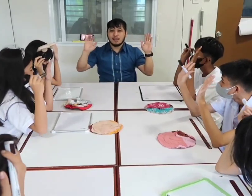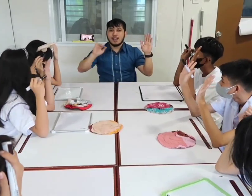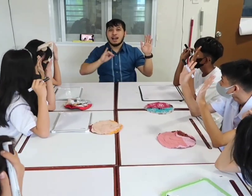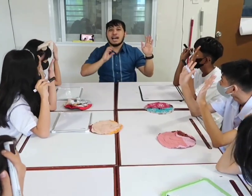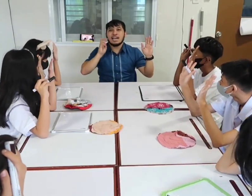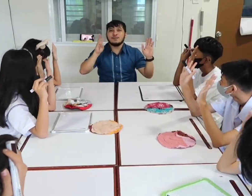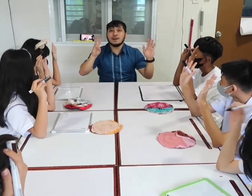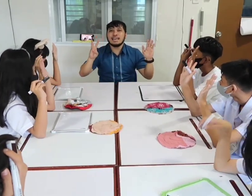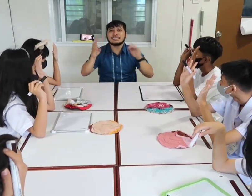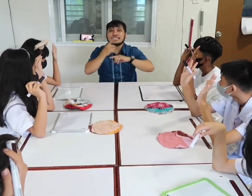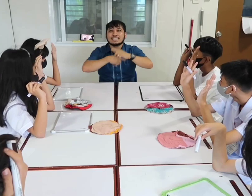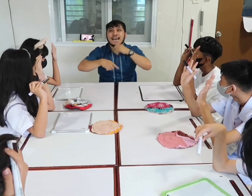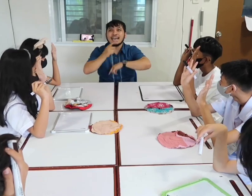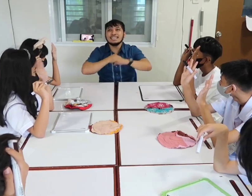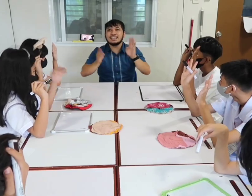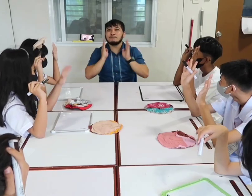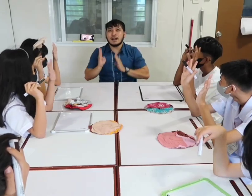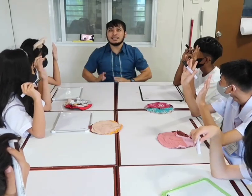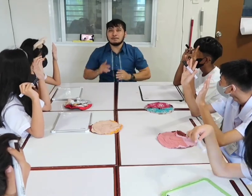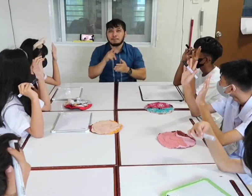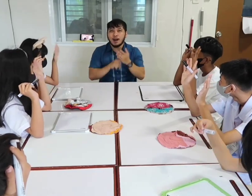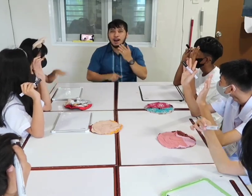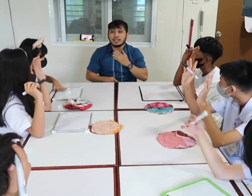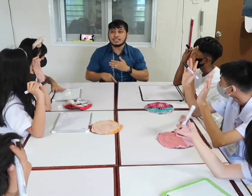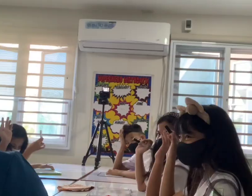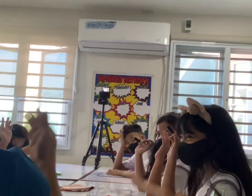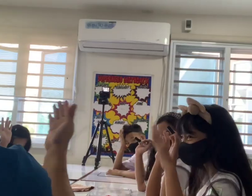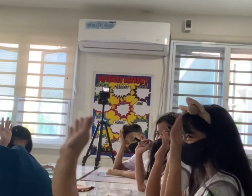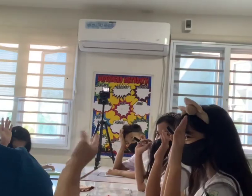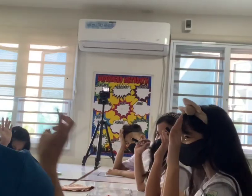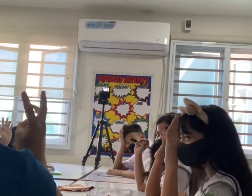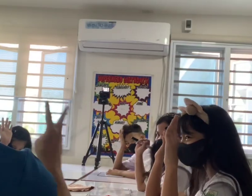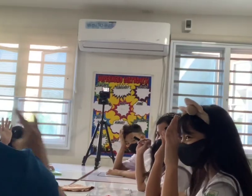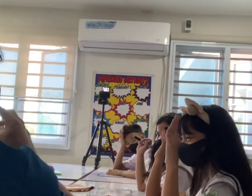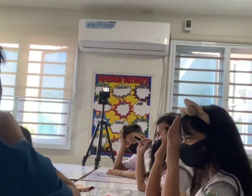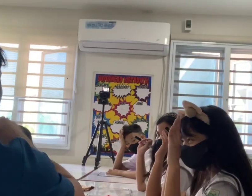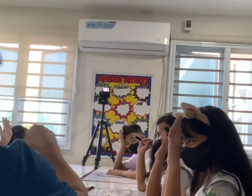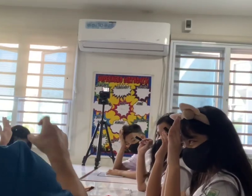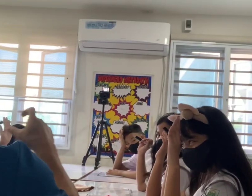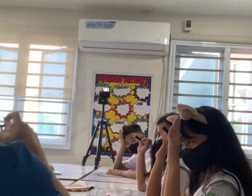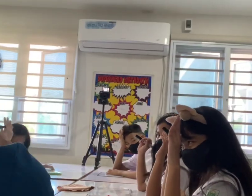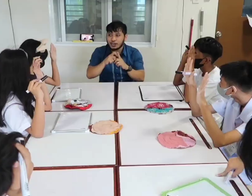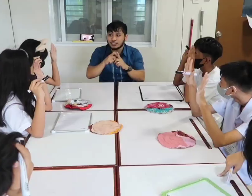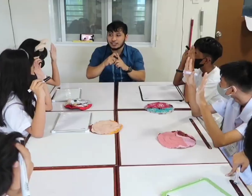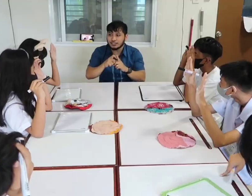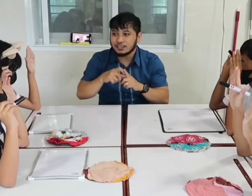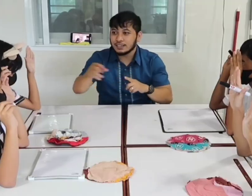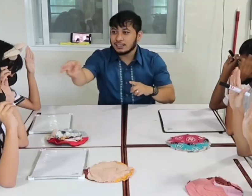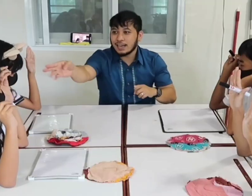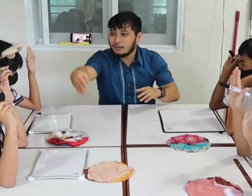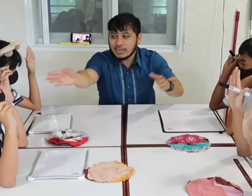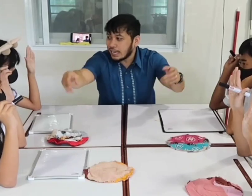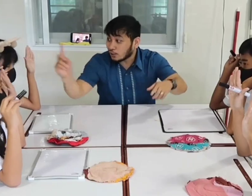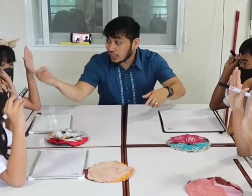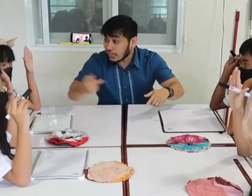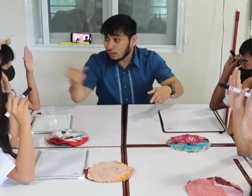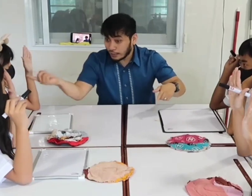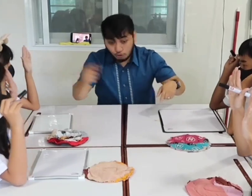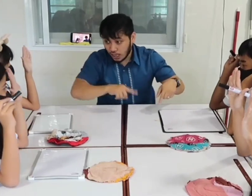I will sign the body parts and you will write the word. Tama na. Ito lang dalawa. Ito lang.